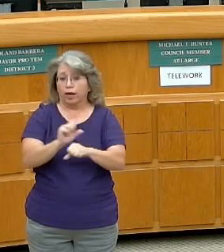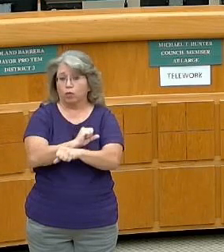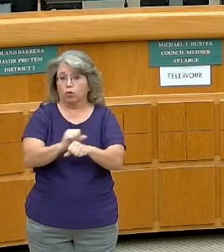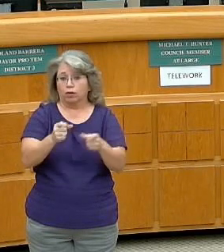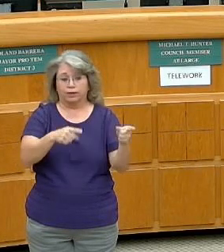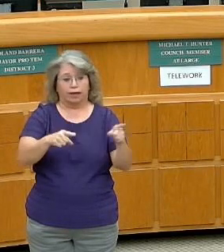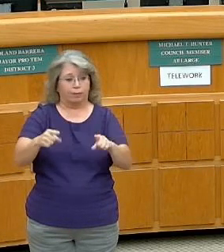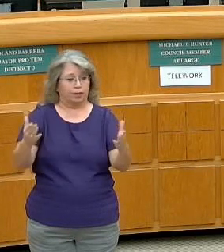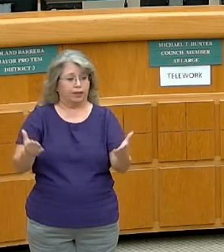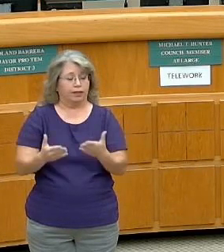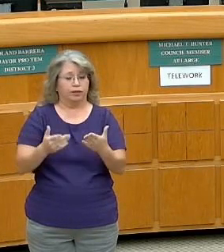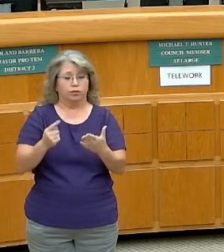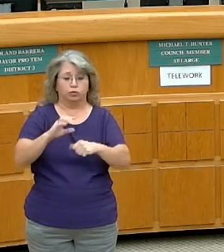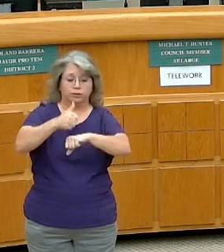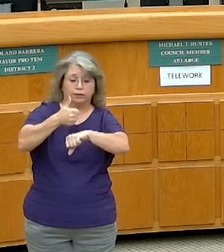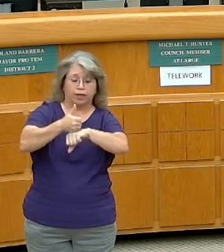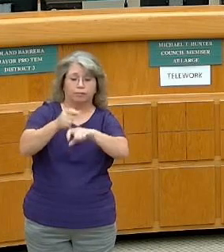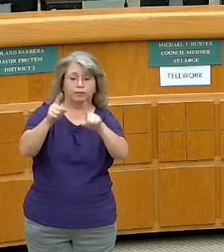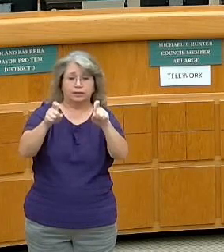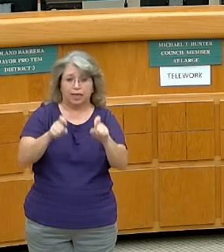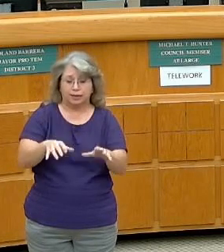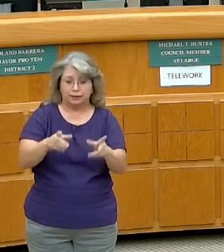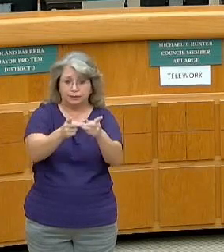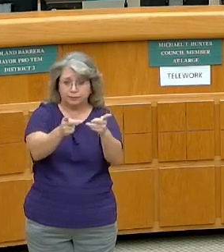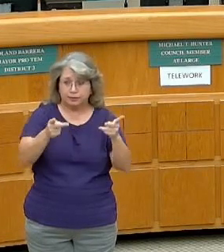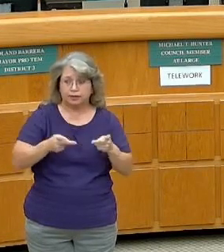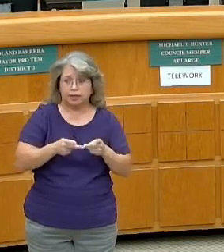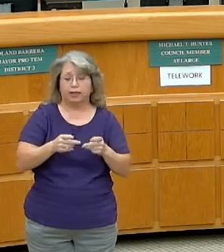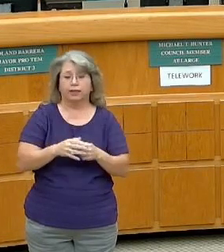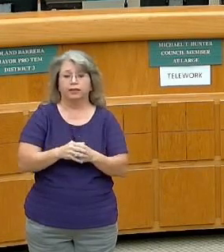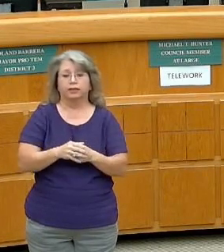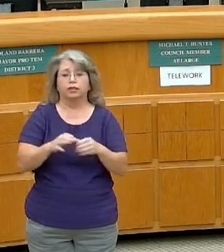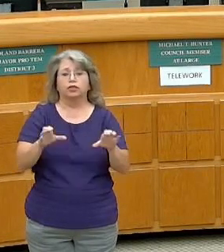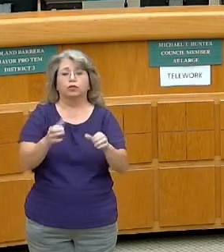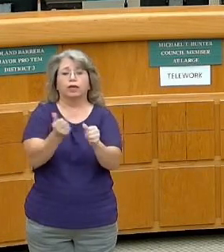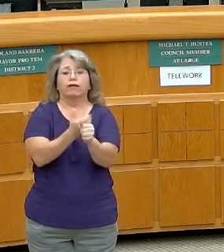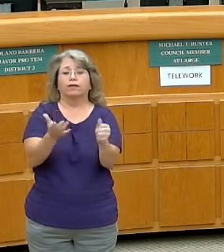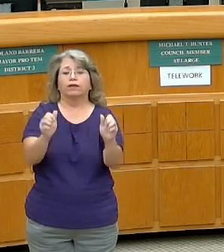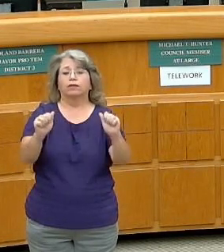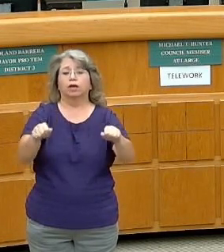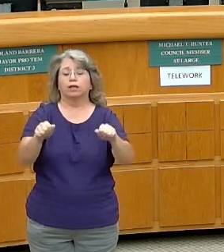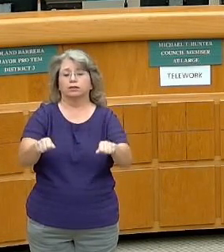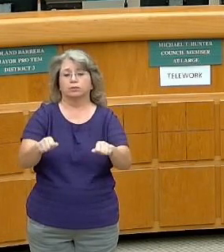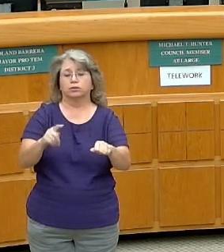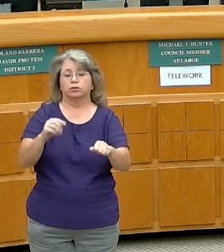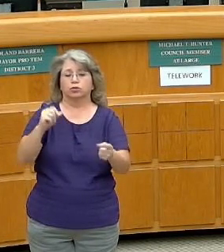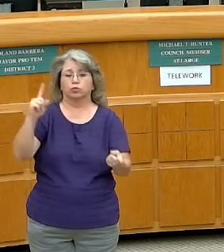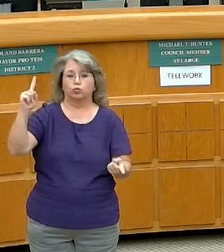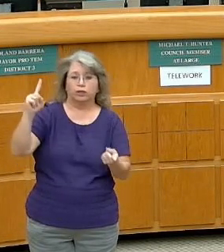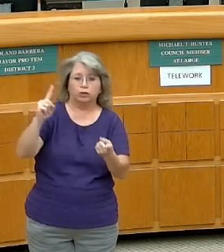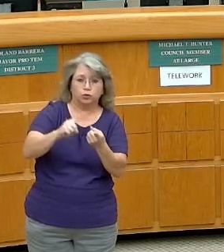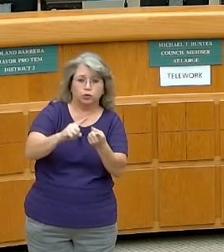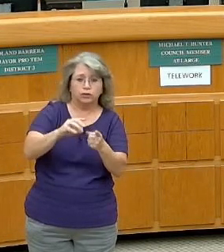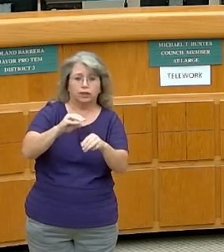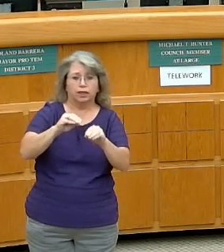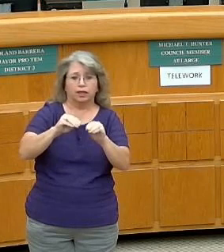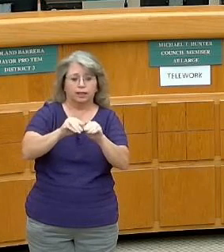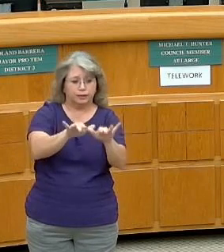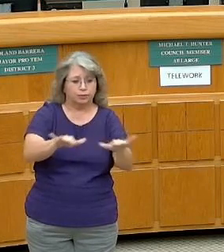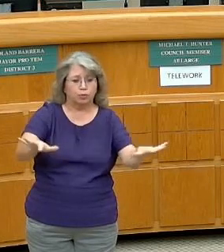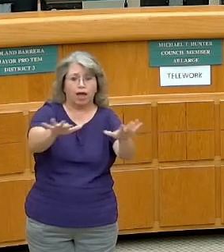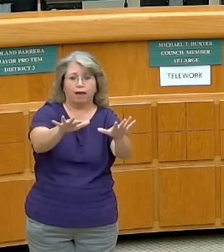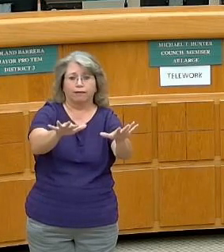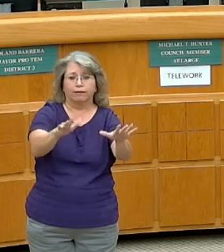set up and doing what we can to make sure that we mitigate as best as possible the spread here locally. And